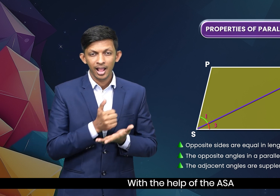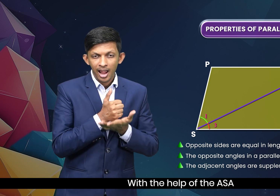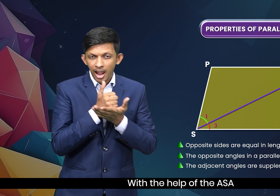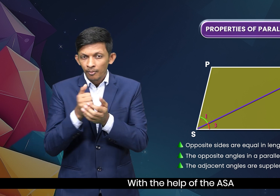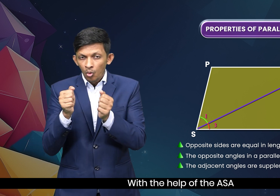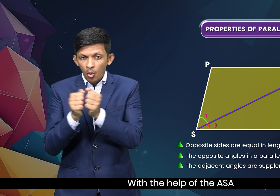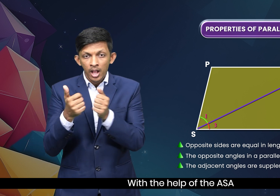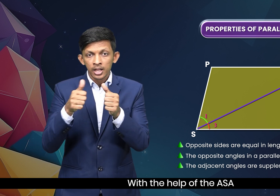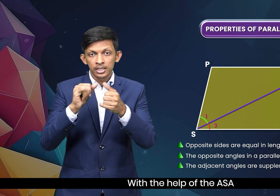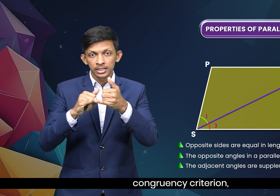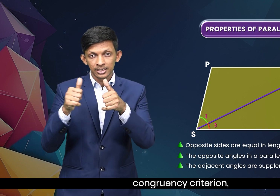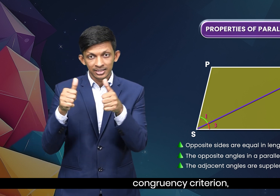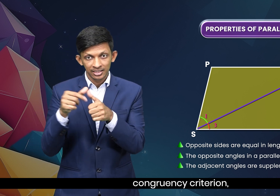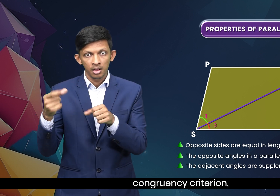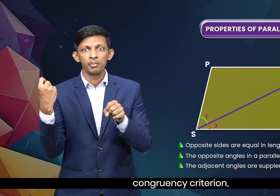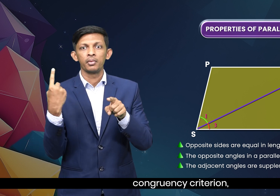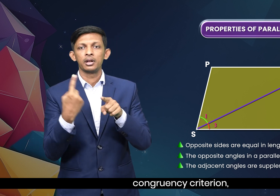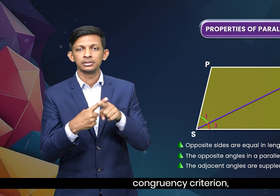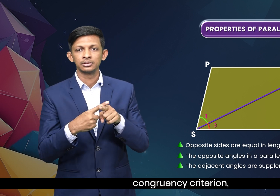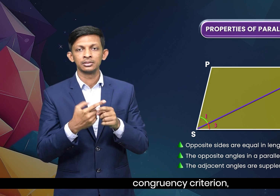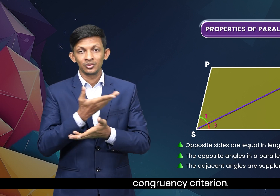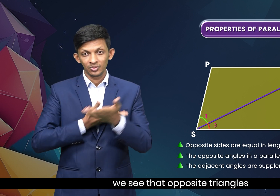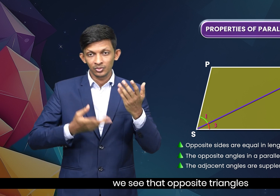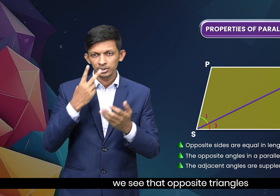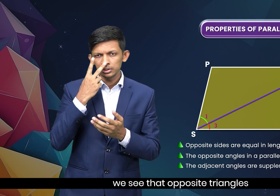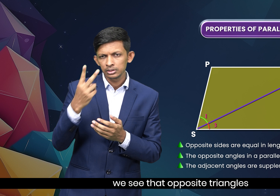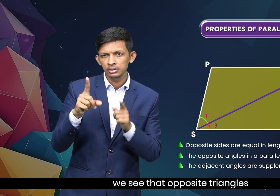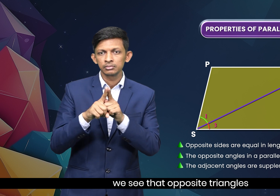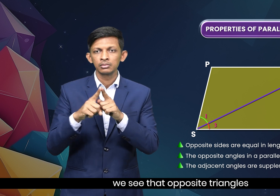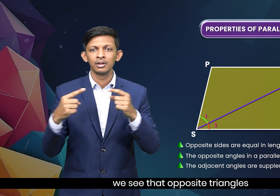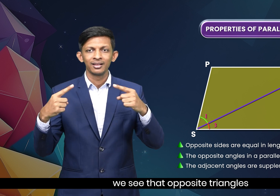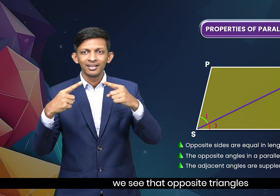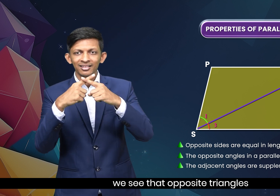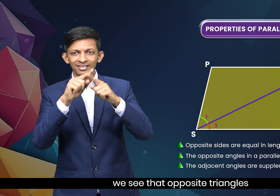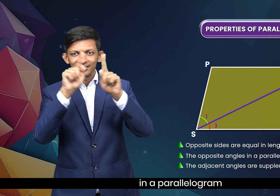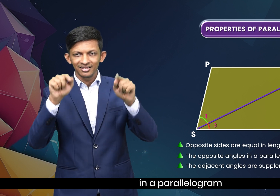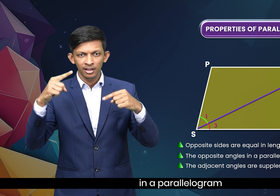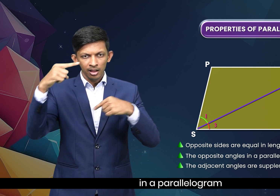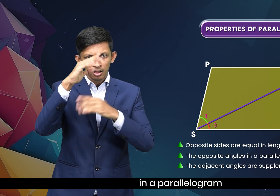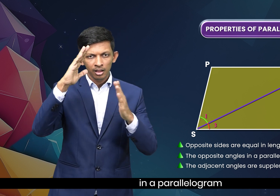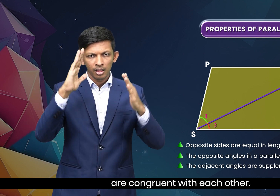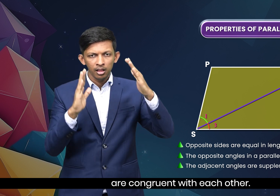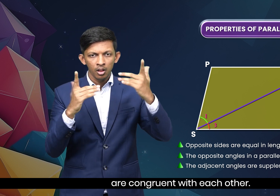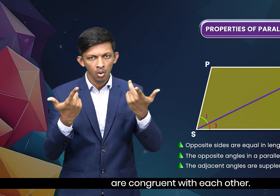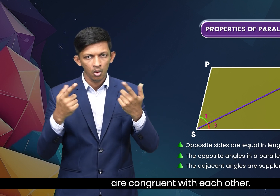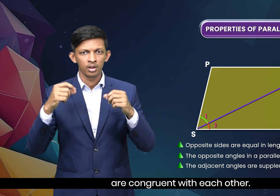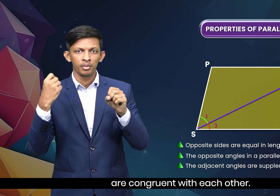With the help of the ASA congruency criterion, we see that opposite triangles in a parallelogram are congruent with each